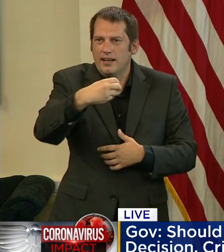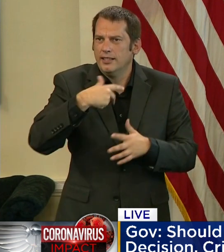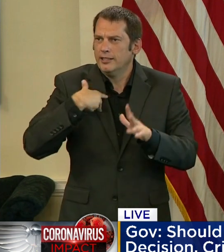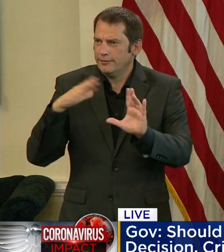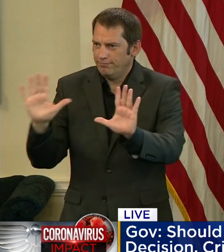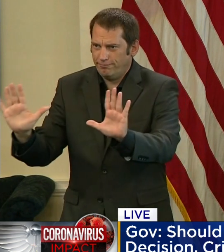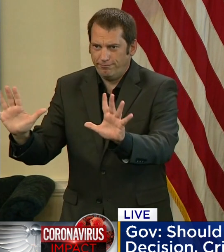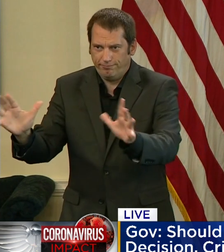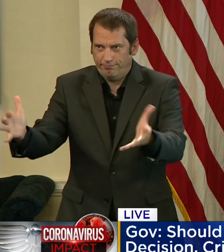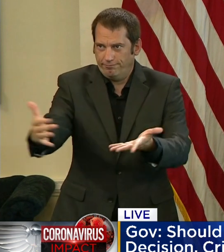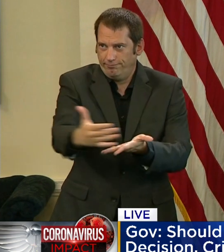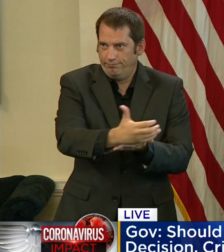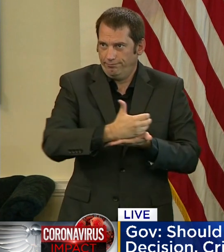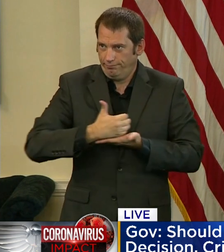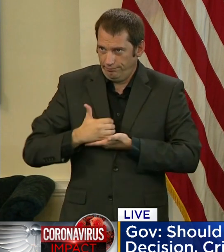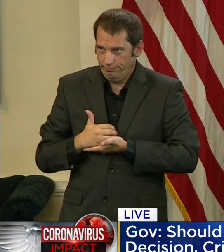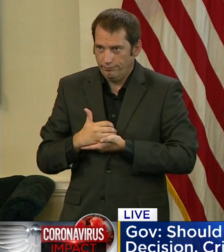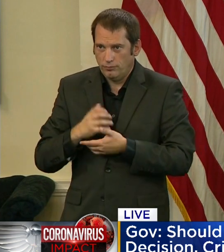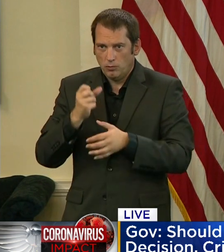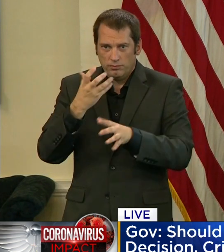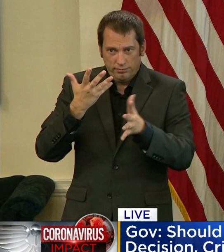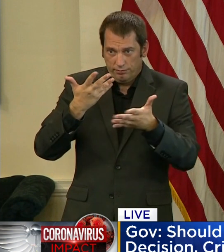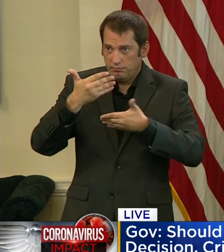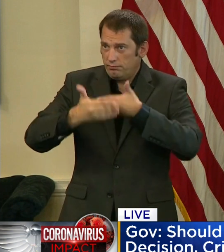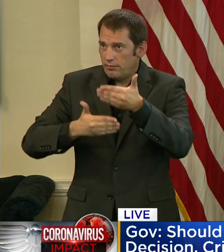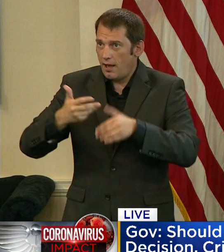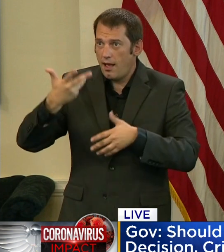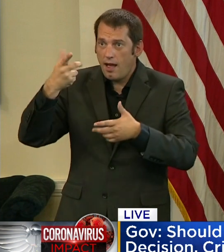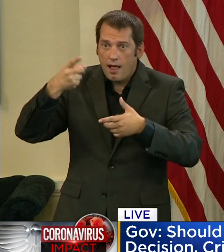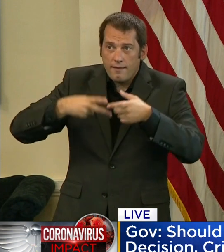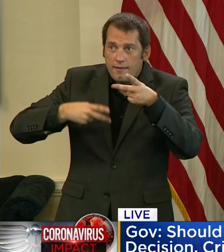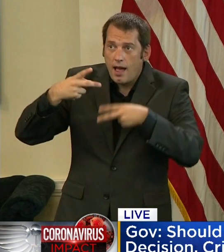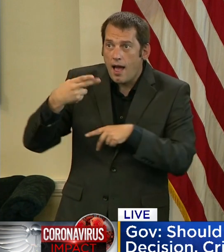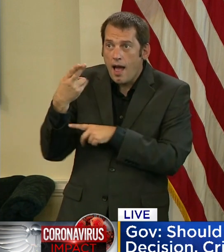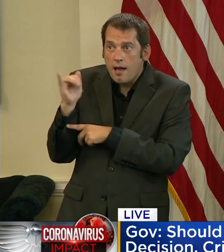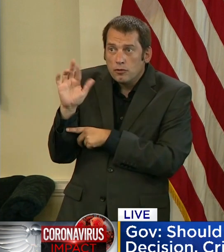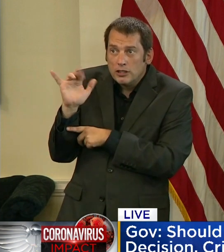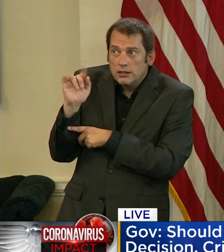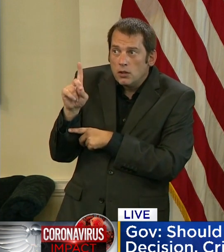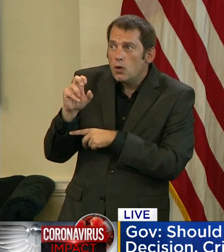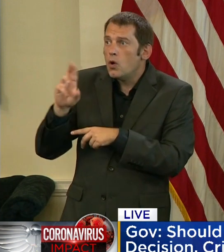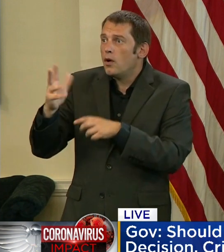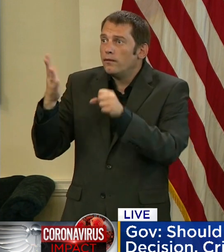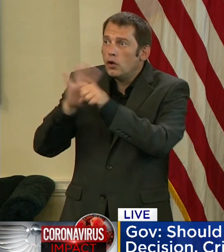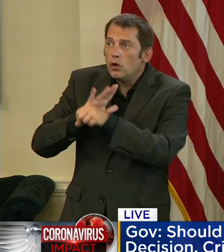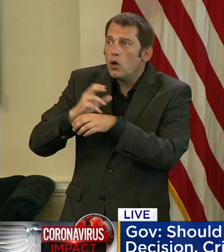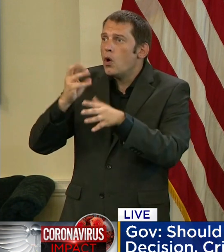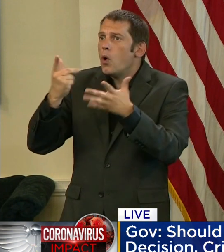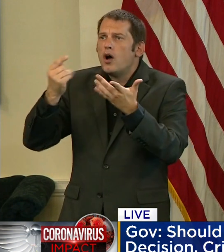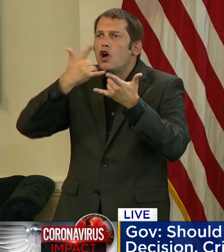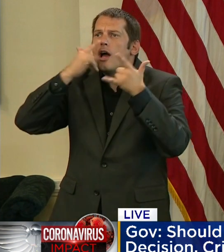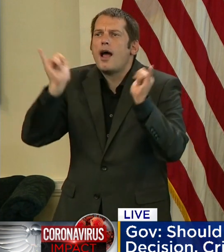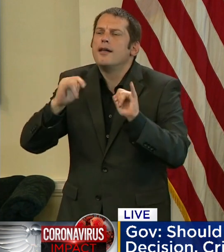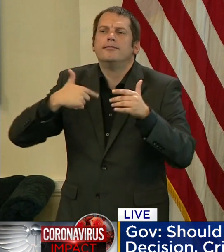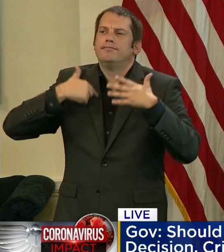may, figure out the best way. I don't know, and I'm not pushing because the State Board of Education is an independent body.